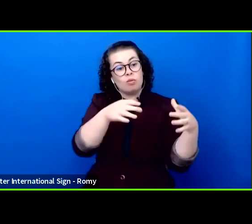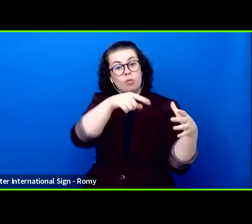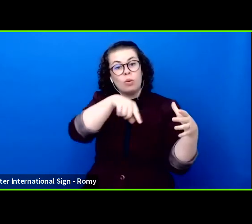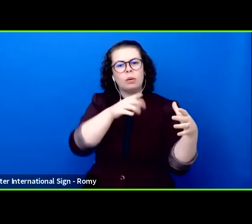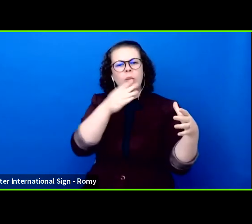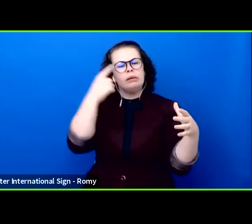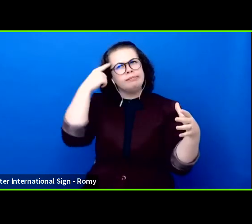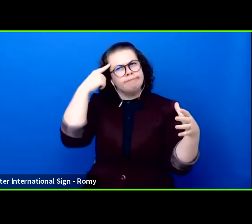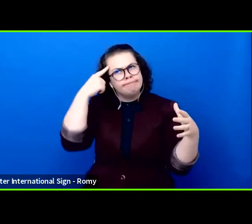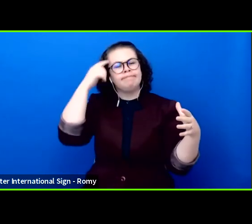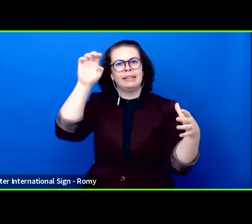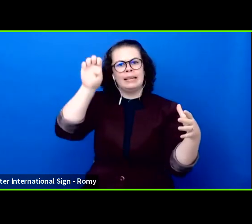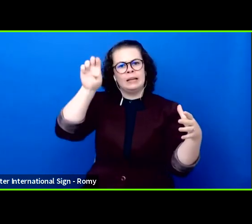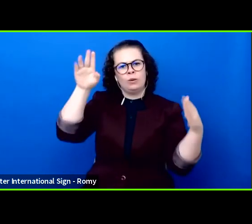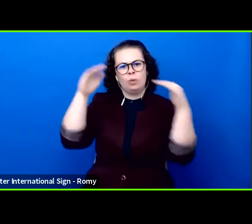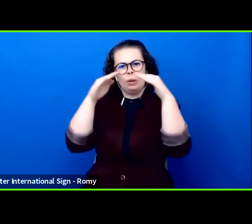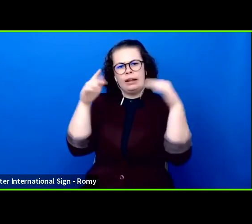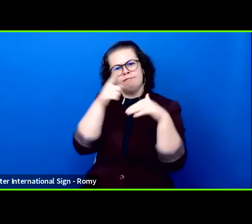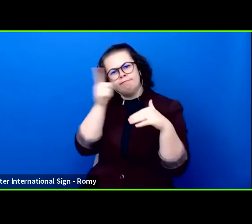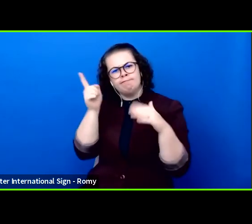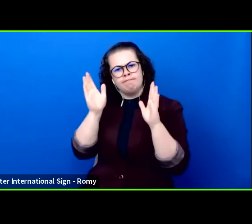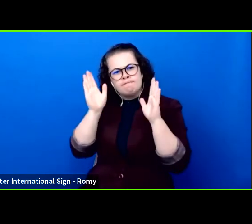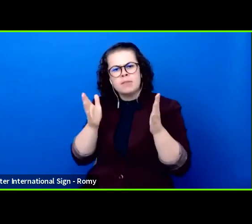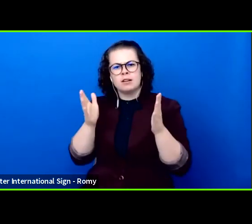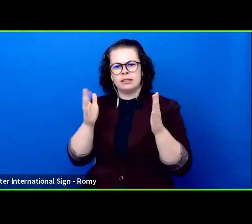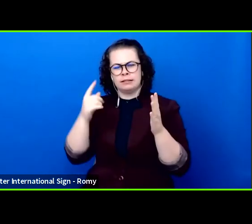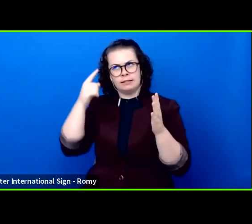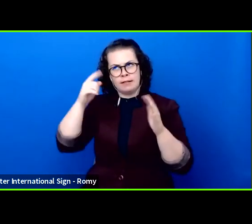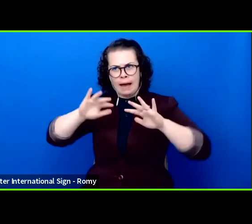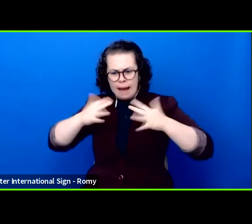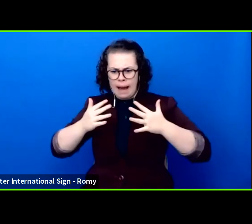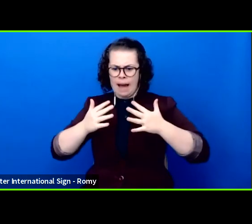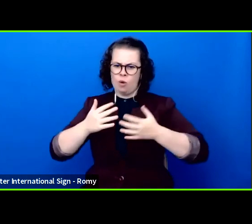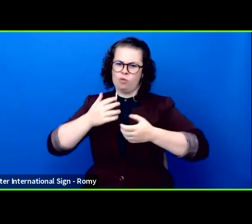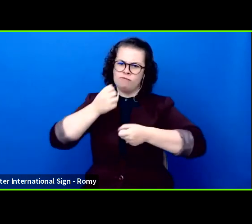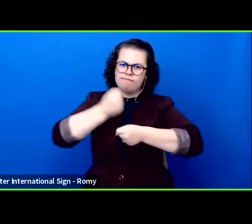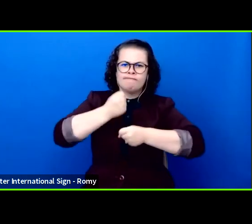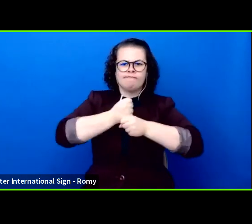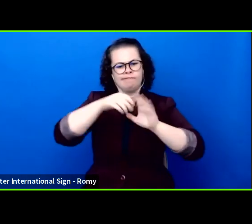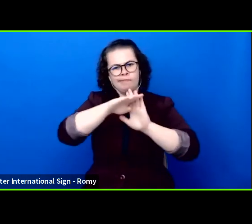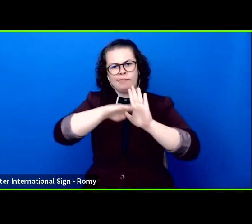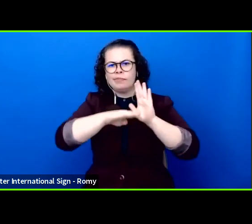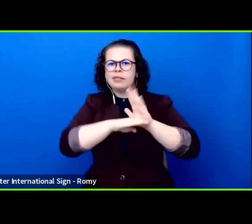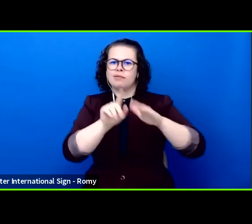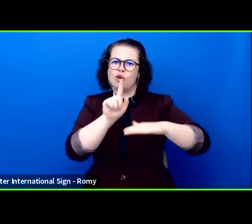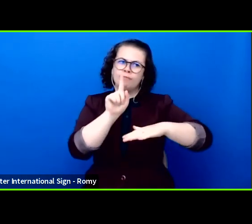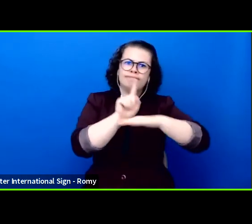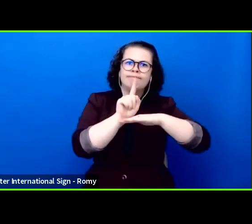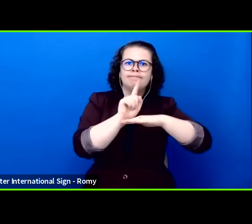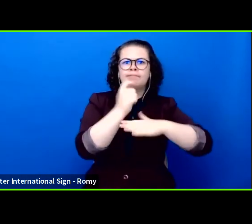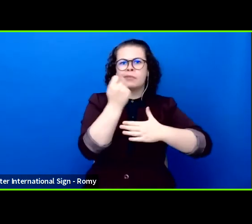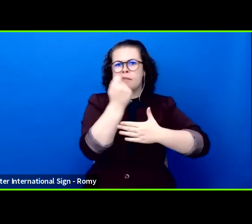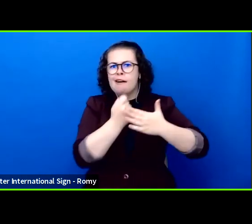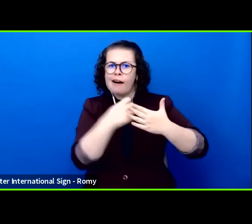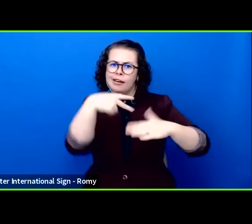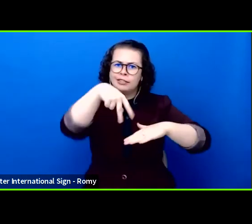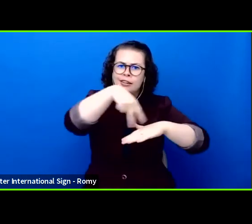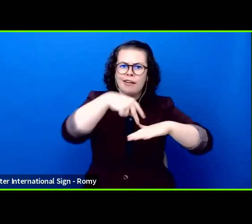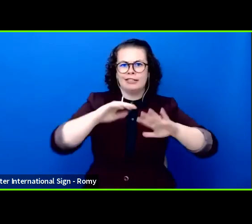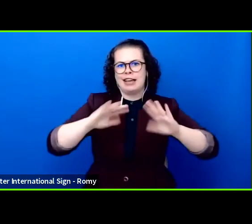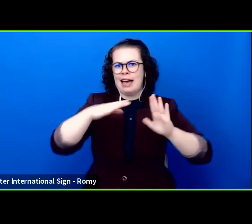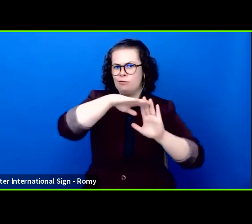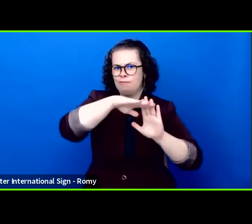-level action on working conditions for artists and cultural professionals. Daphne Tepper